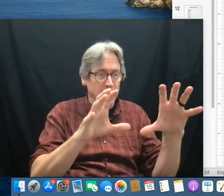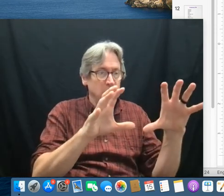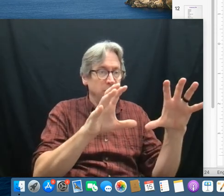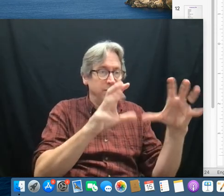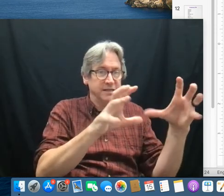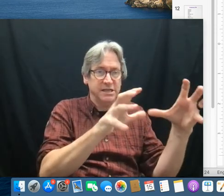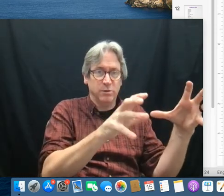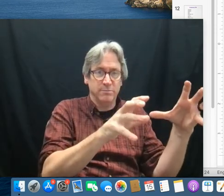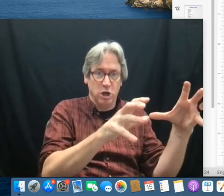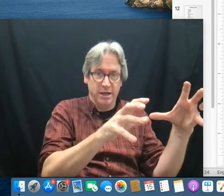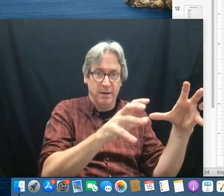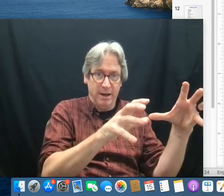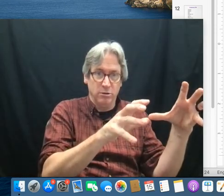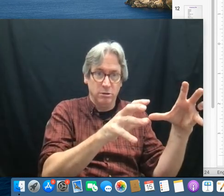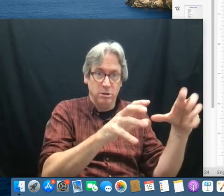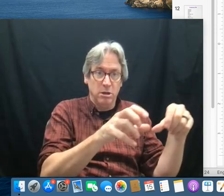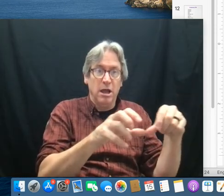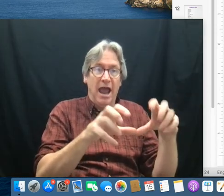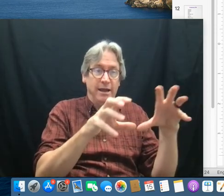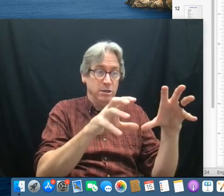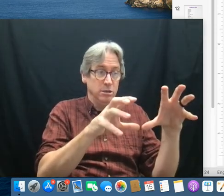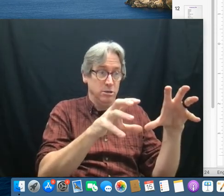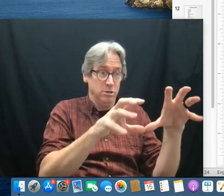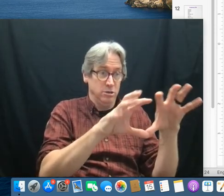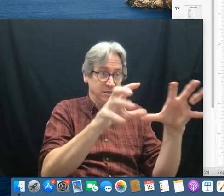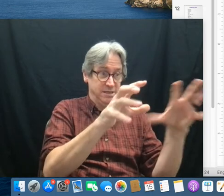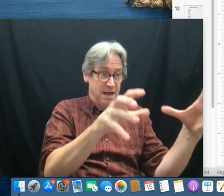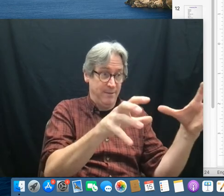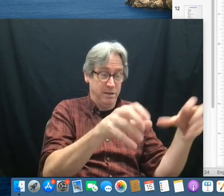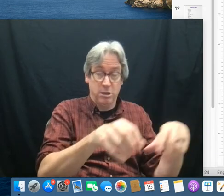sometimes it's hard to pick out in a written sentence